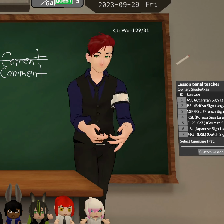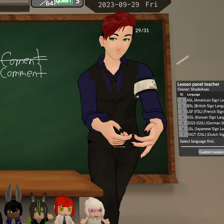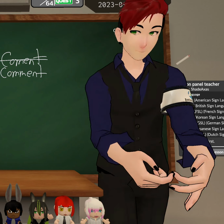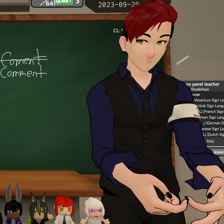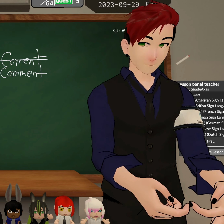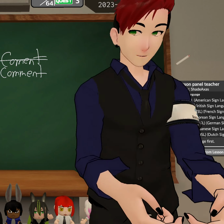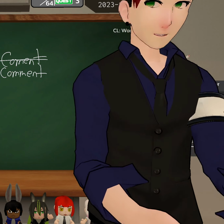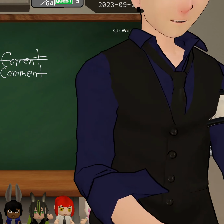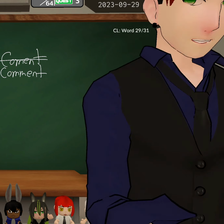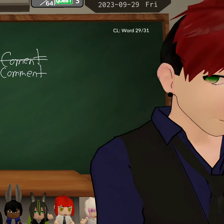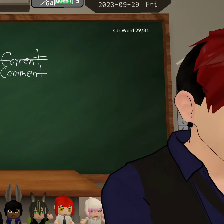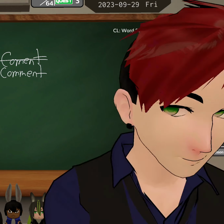Oh gosh.